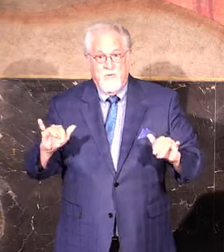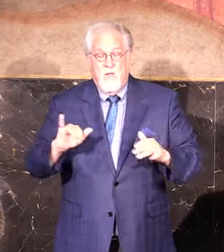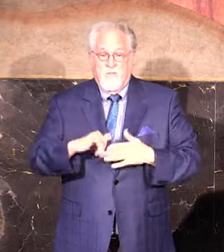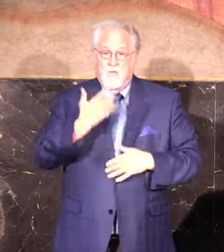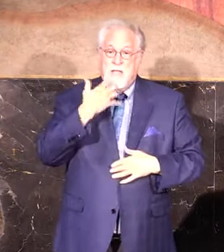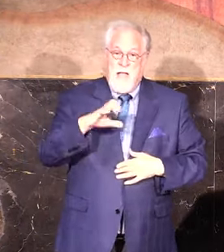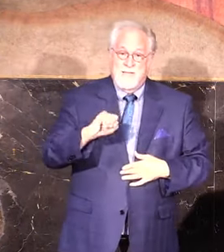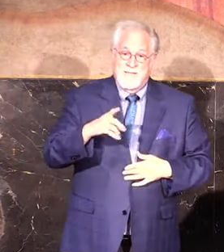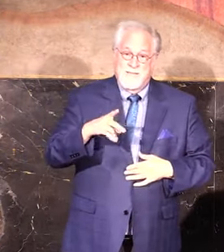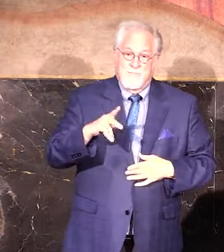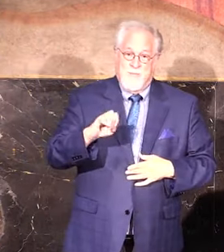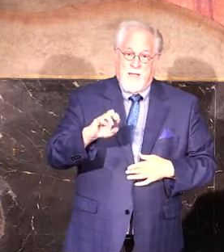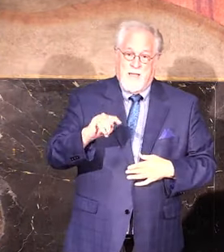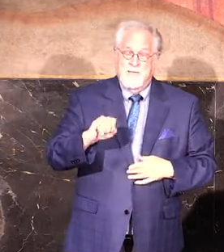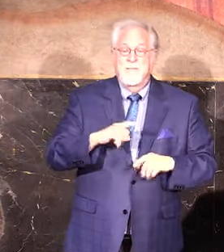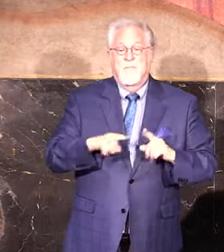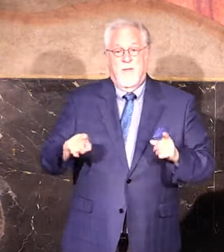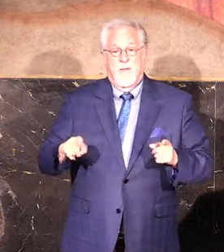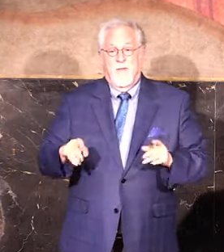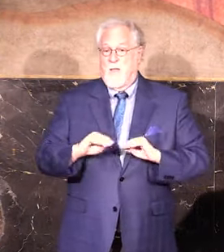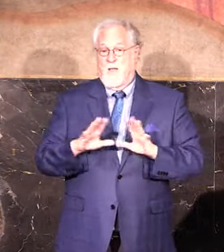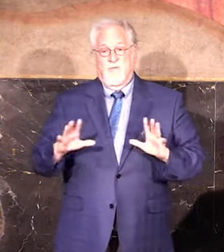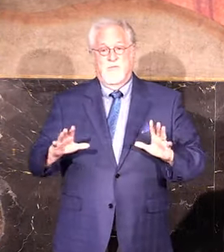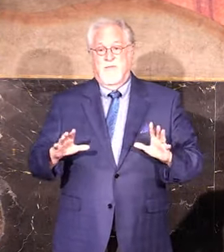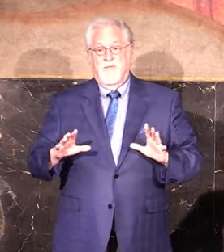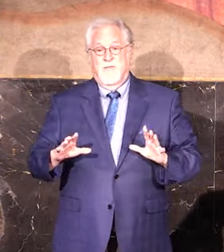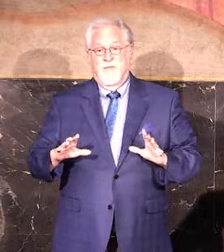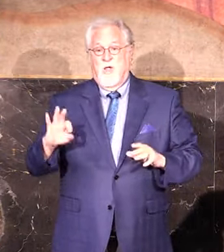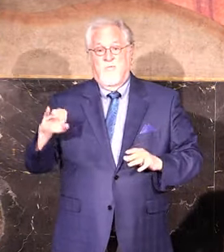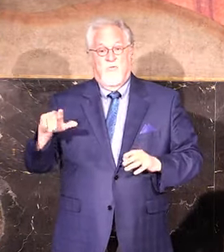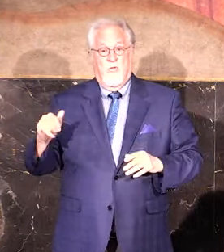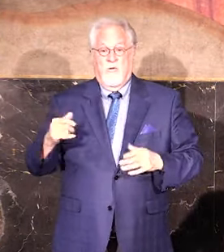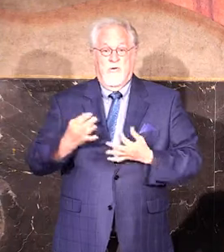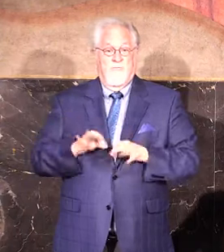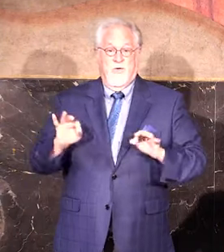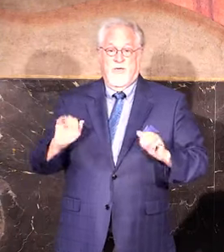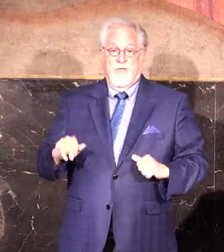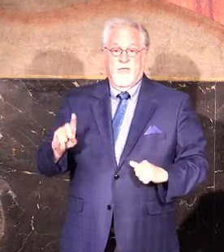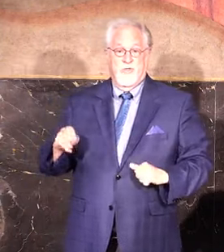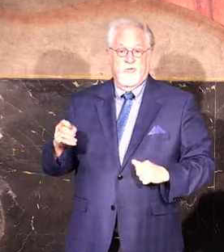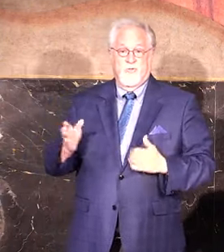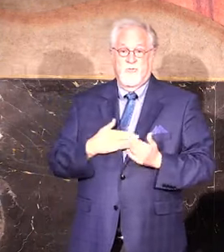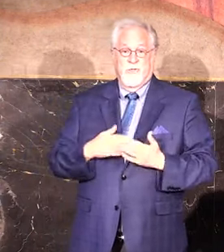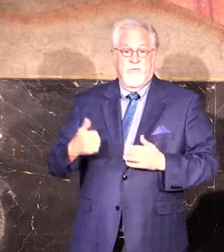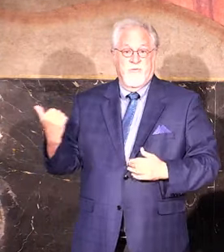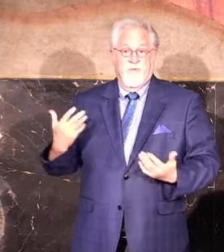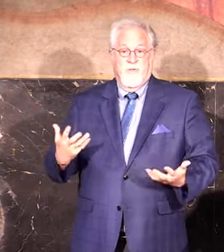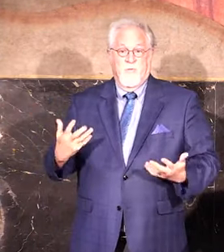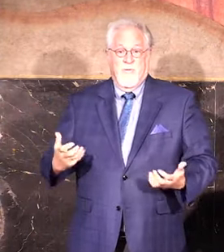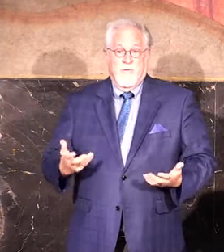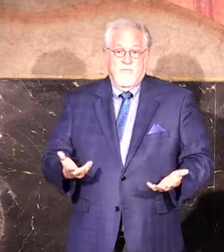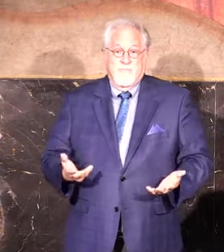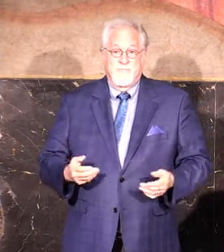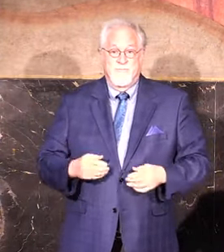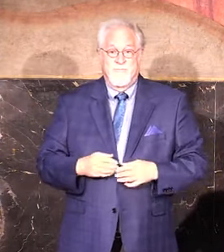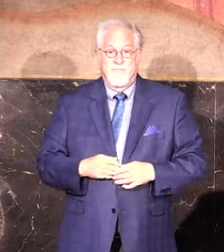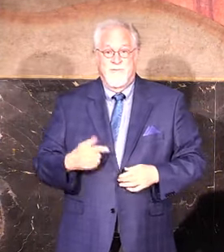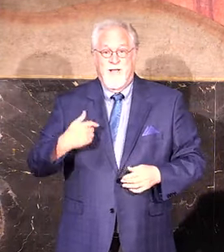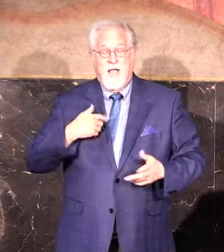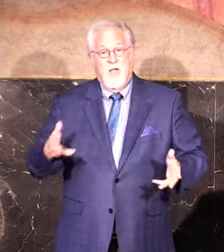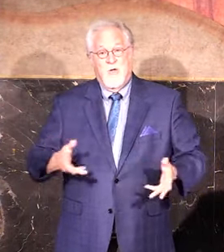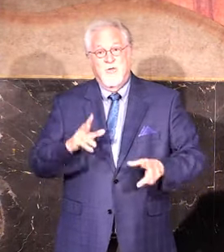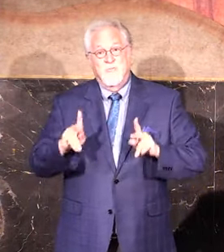spots. But obviously, Florida's free to do what they want to do. I would